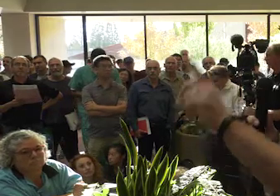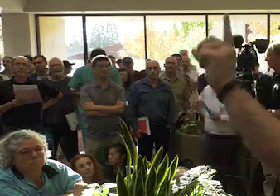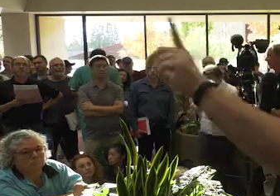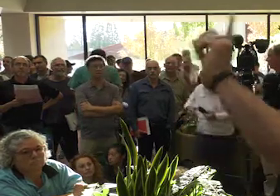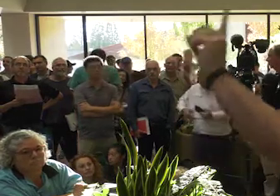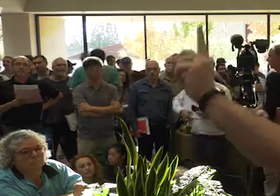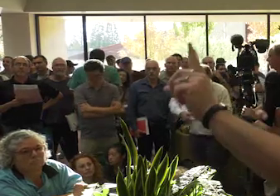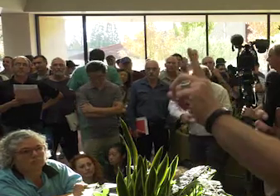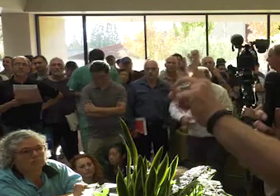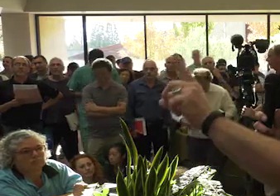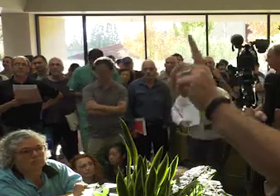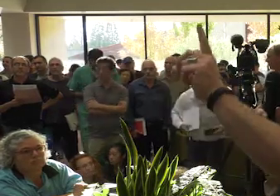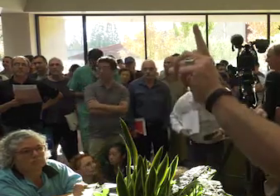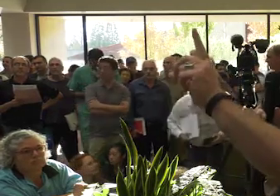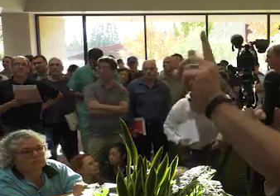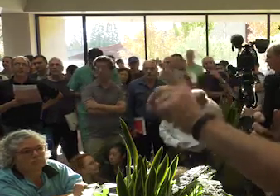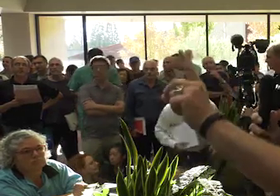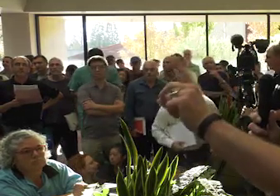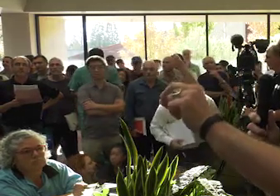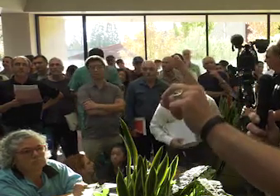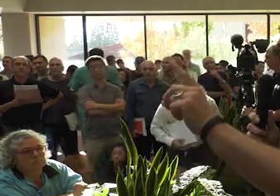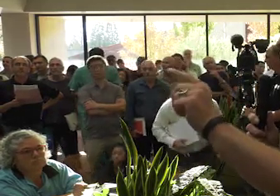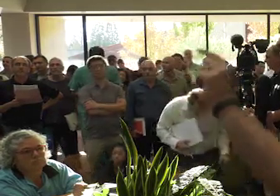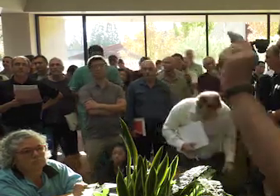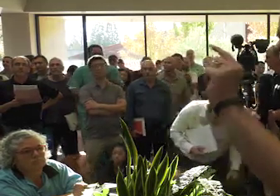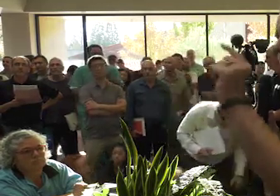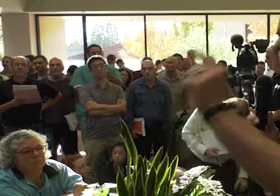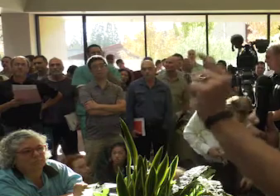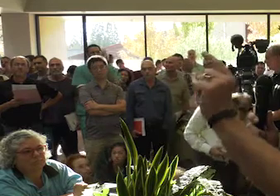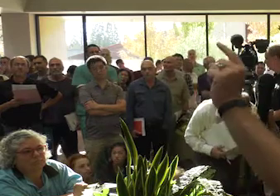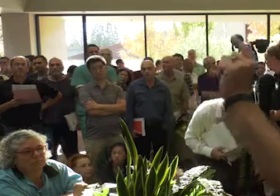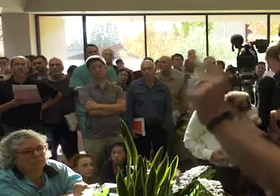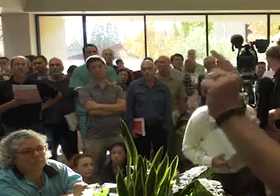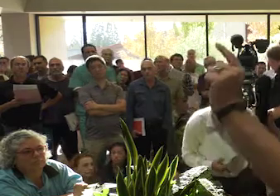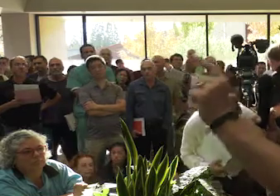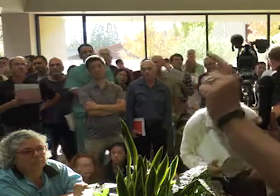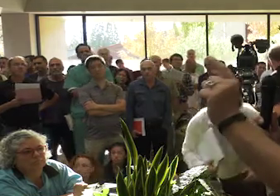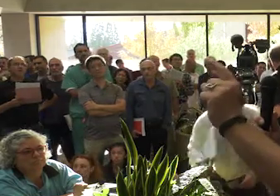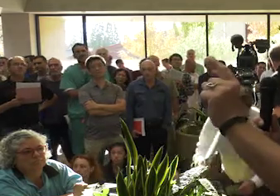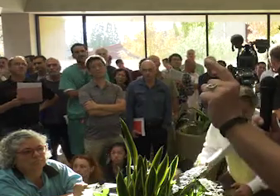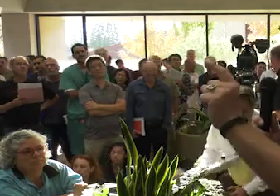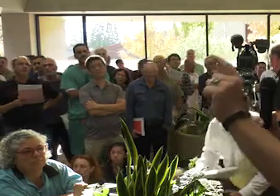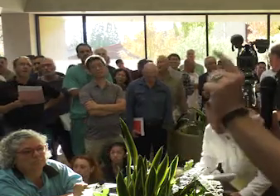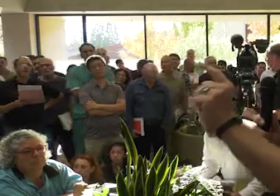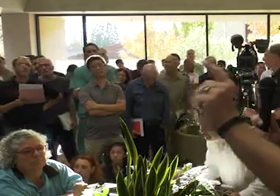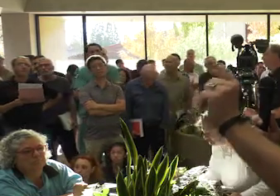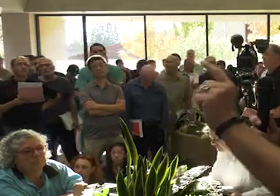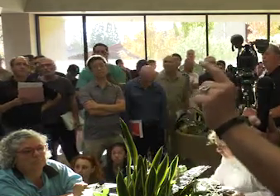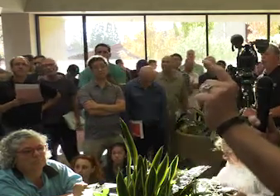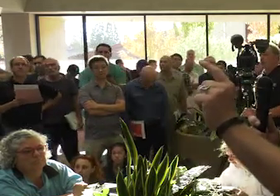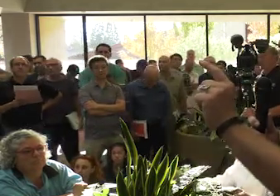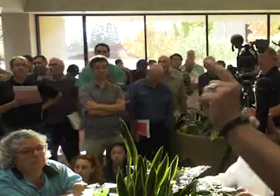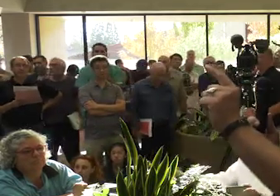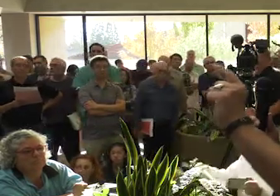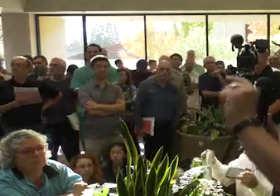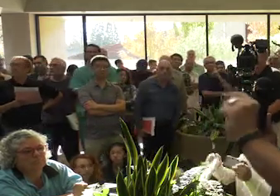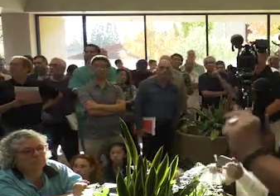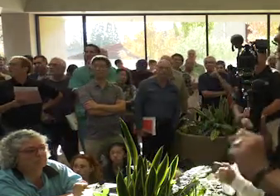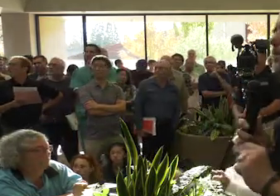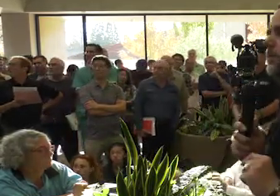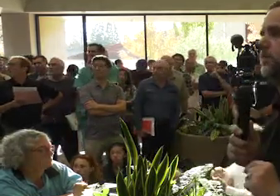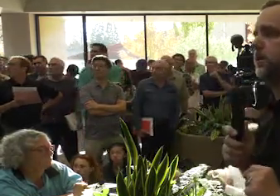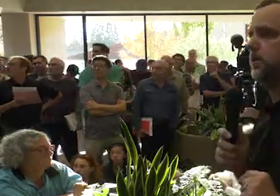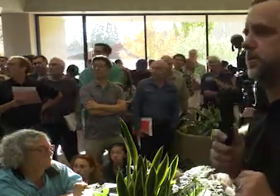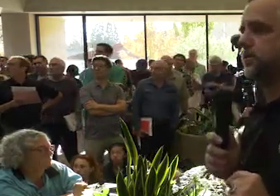entry form. If you have a debris clause, that is the only part of your insurance we are going to look to collect. My debris clause